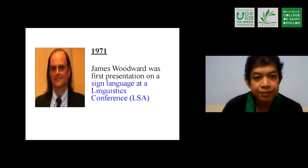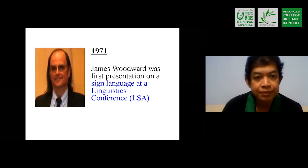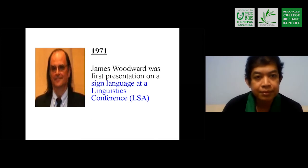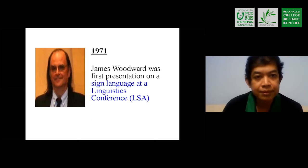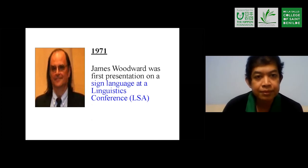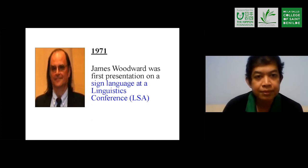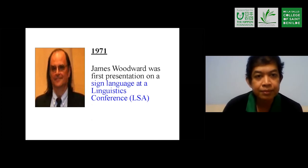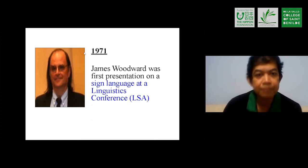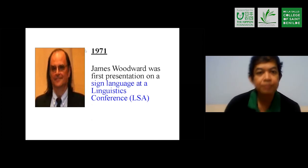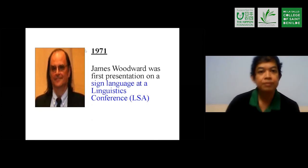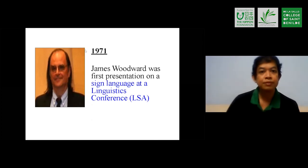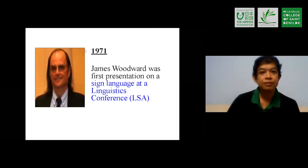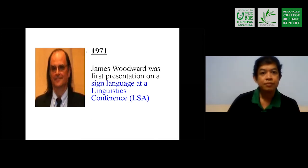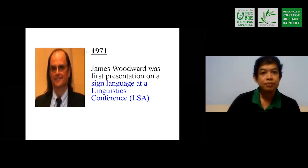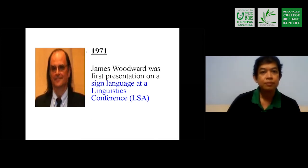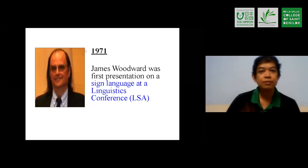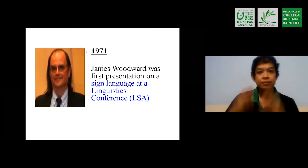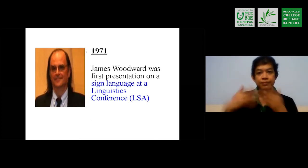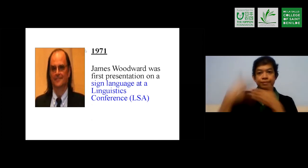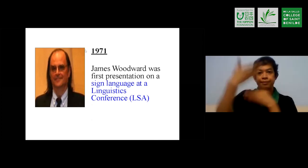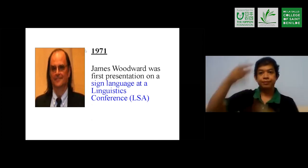Next.